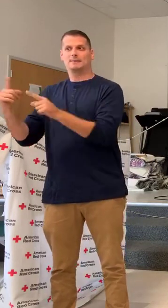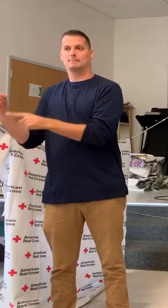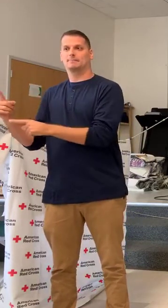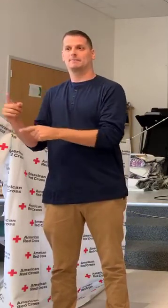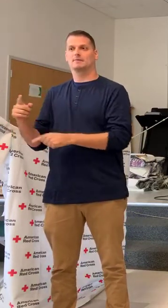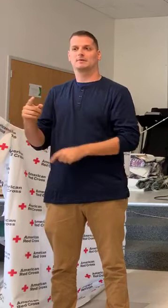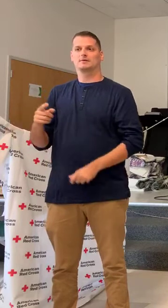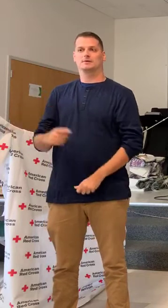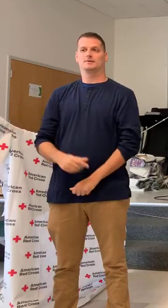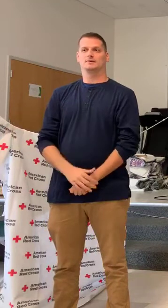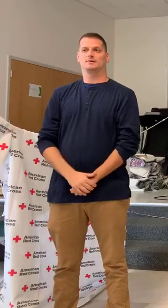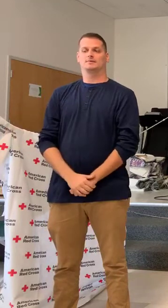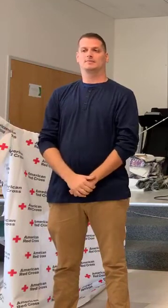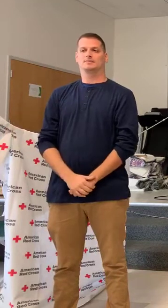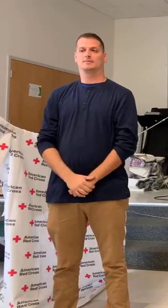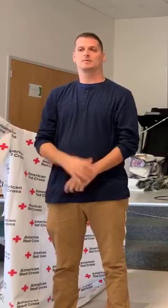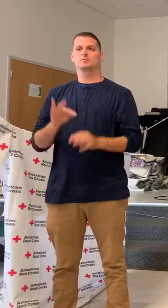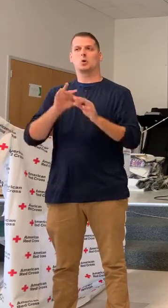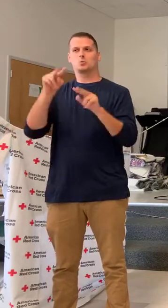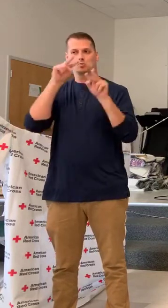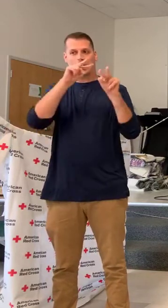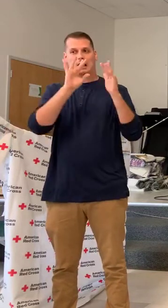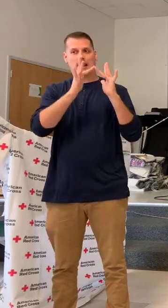on the borough's webpage, get on the